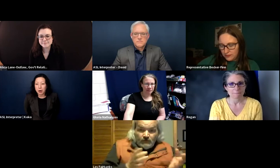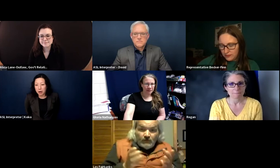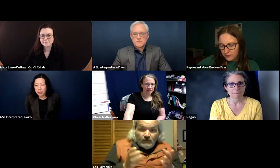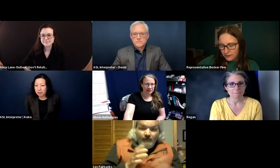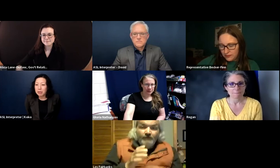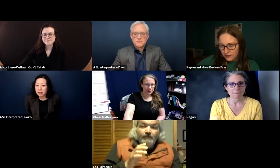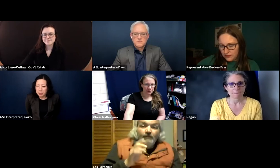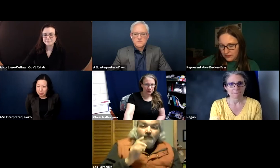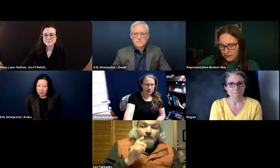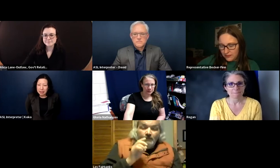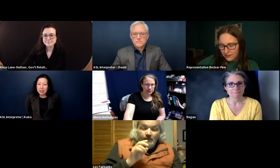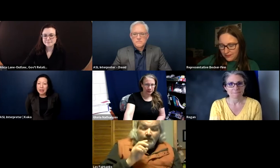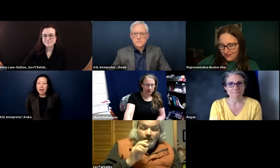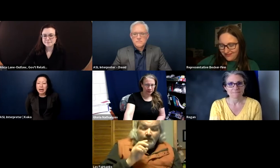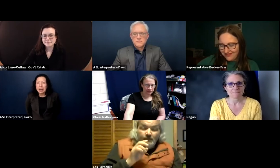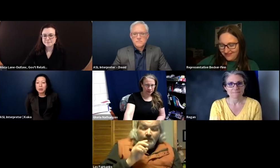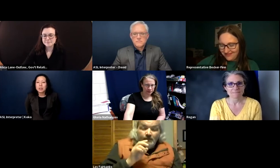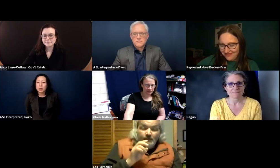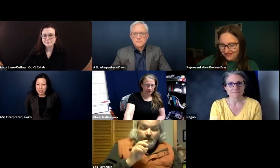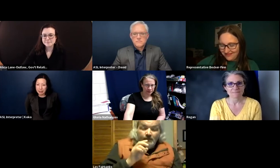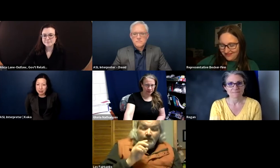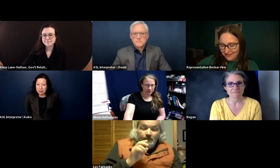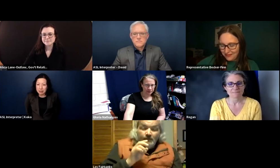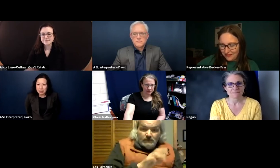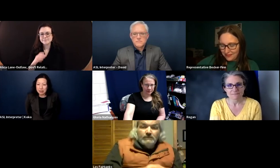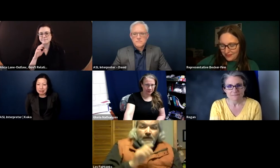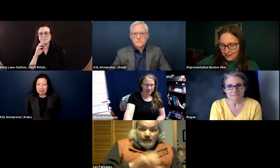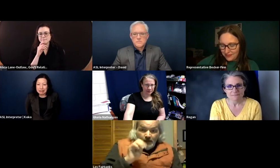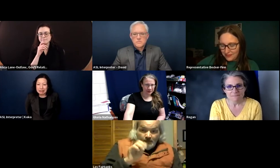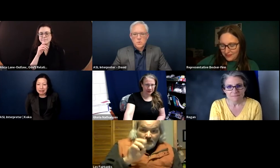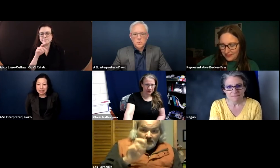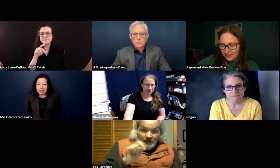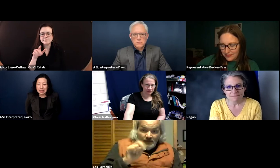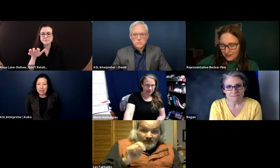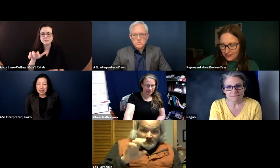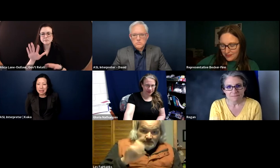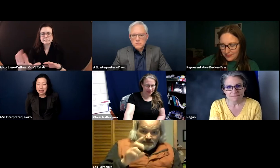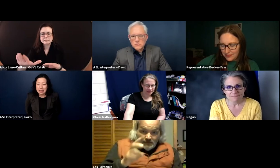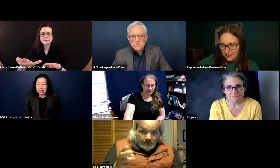And some of you are already familiar with me. I was waiting.